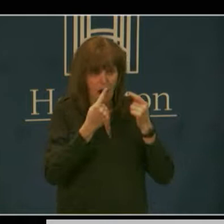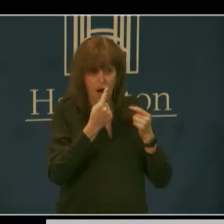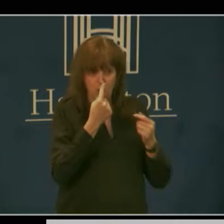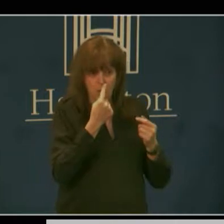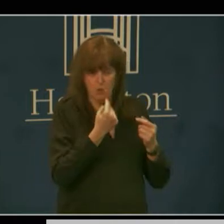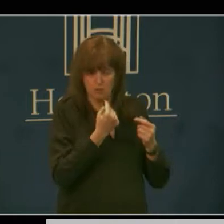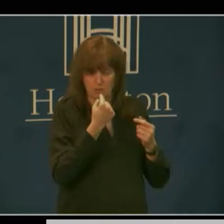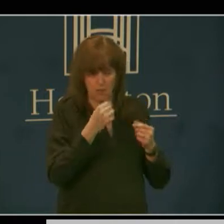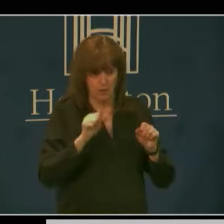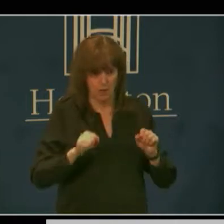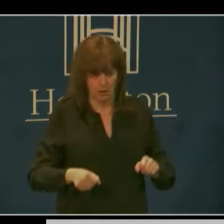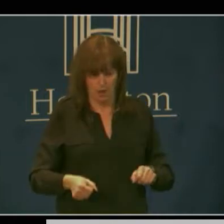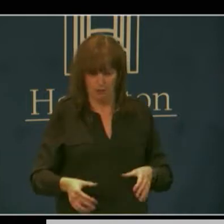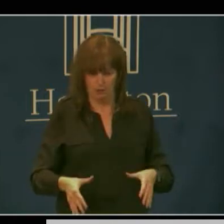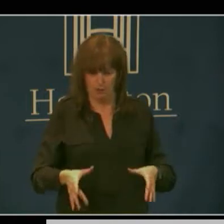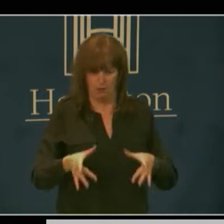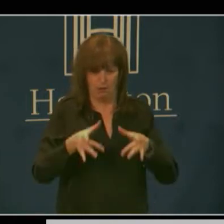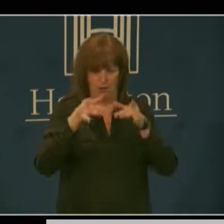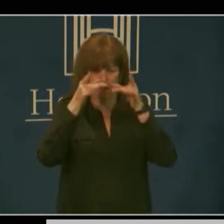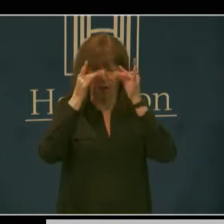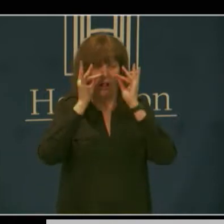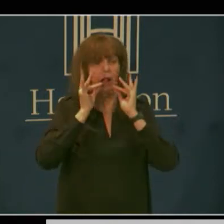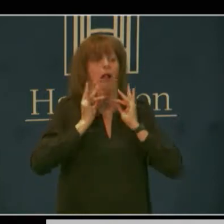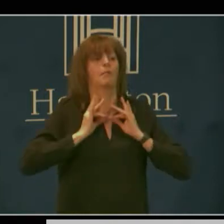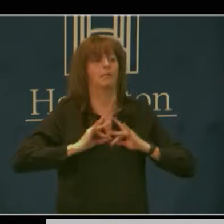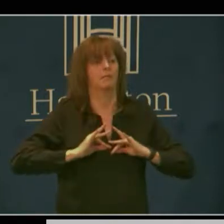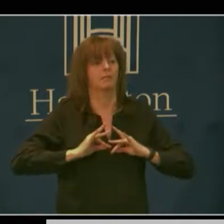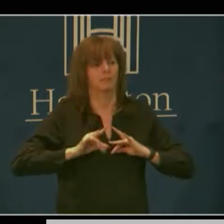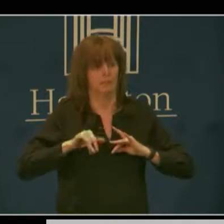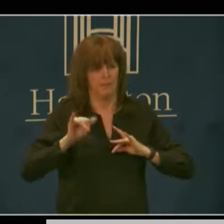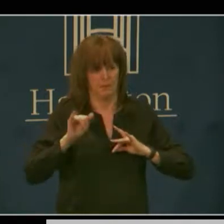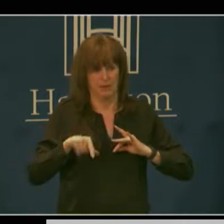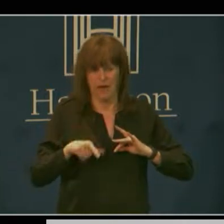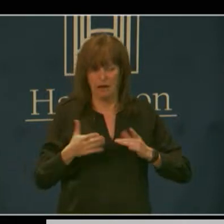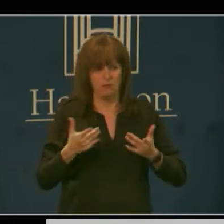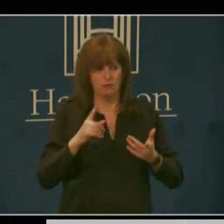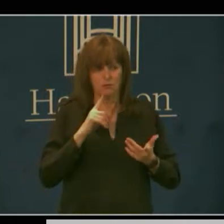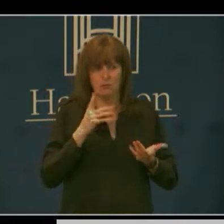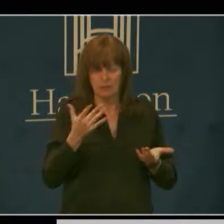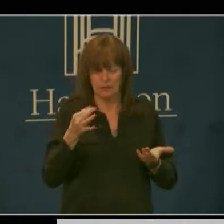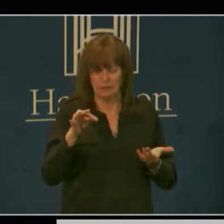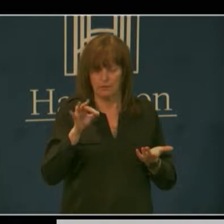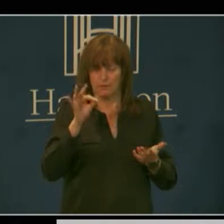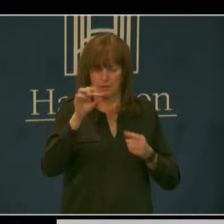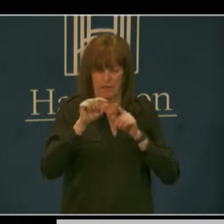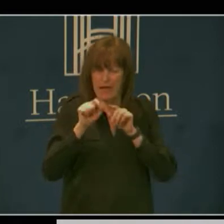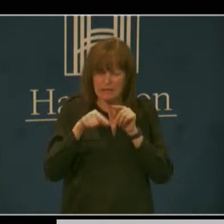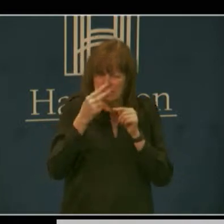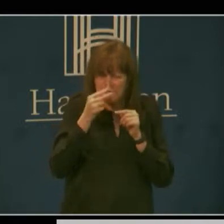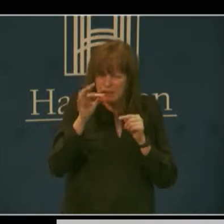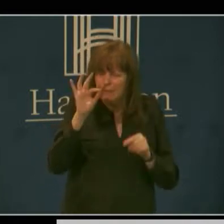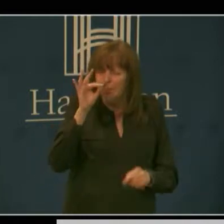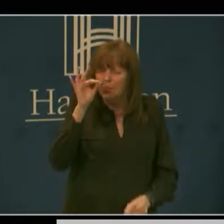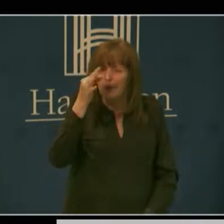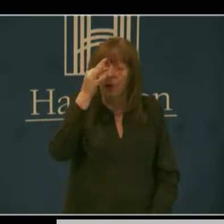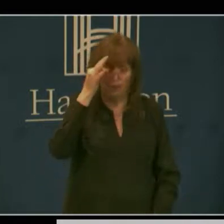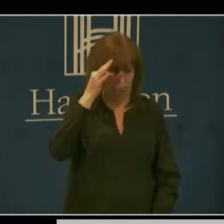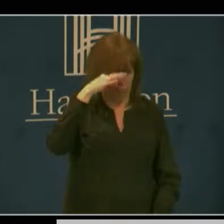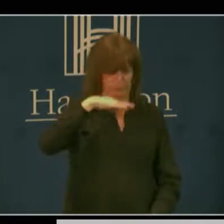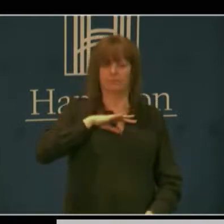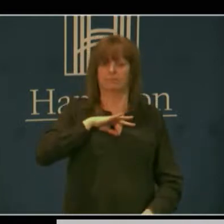entry point into our body. So you touch a surface, you contaminate your hand, you put your hand up at your face, you run the risk